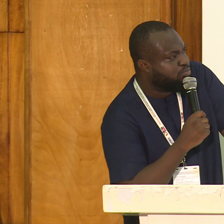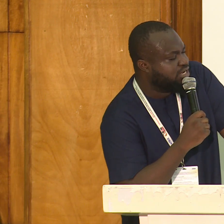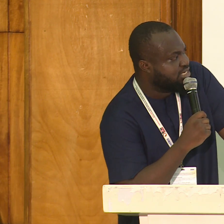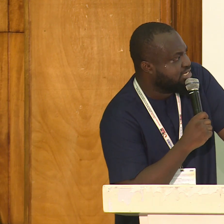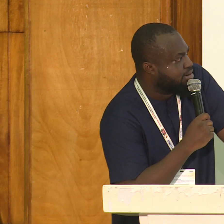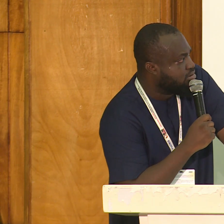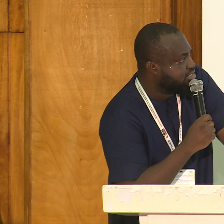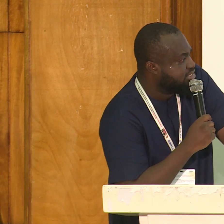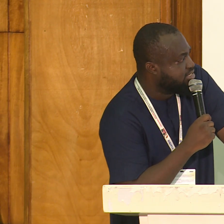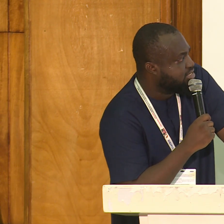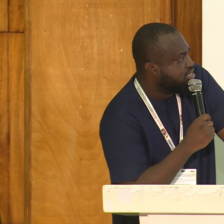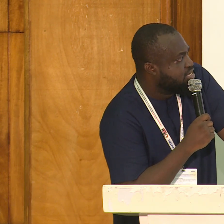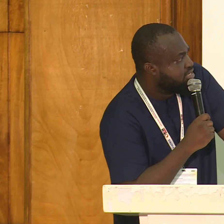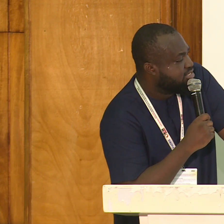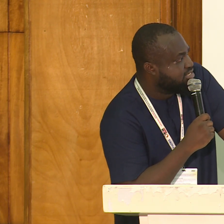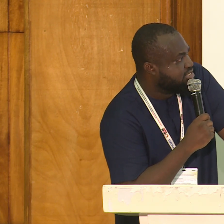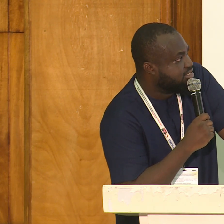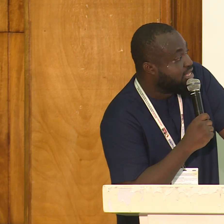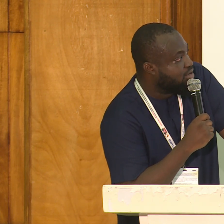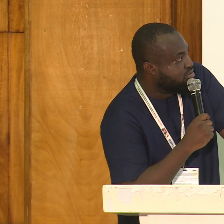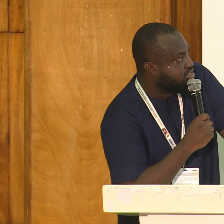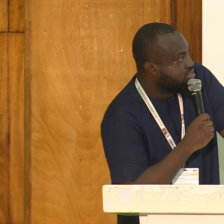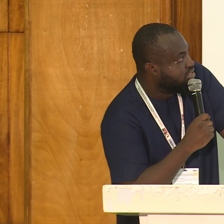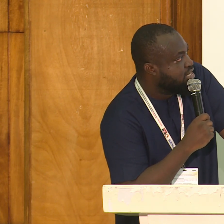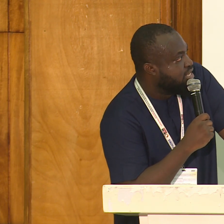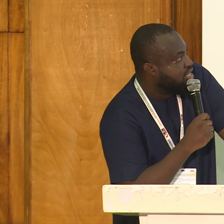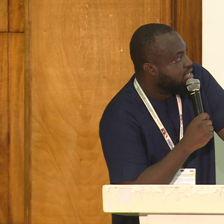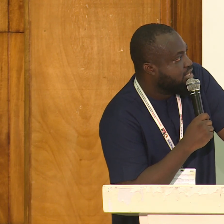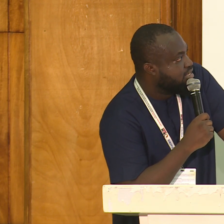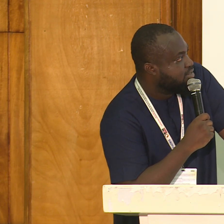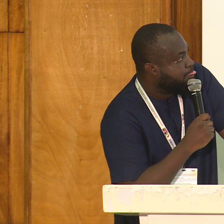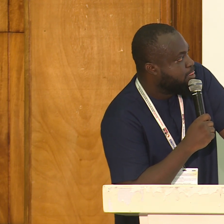FSW population is around 60,000.